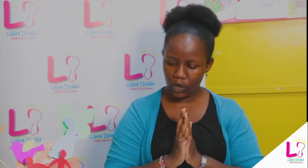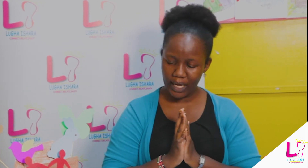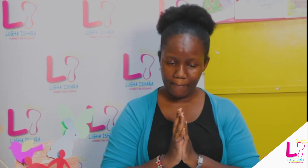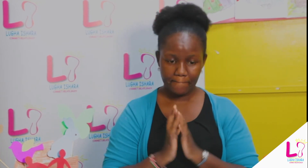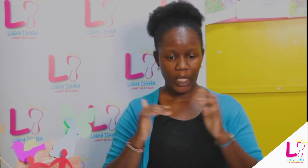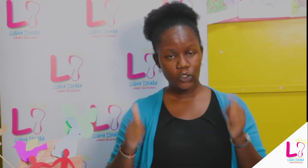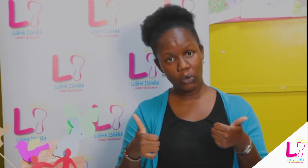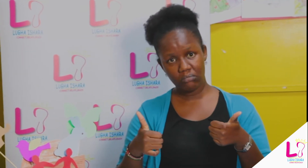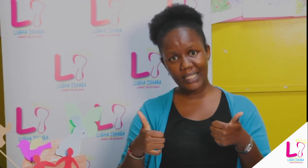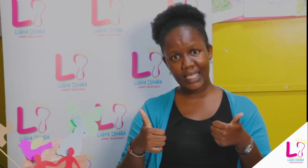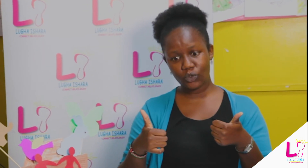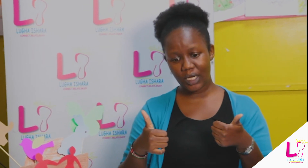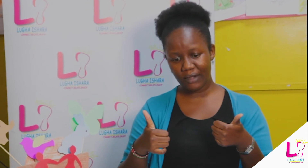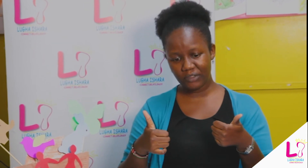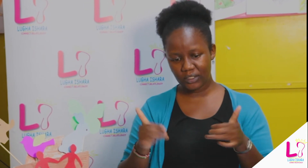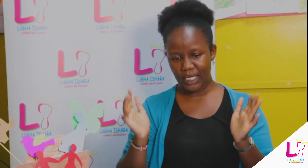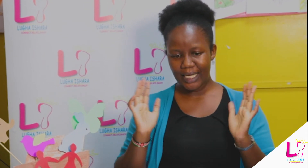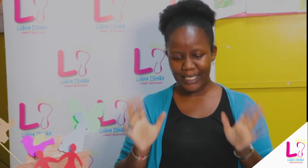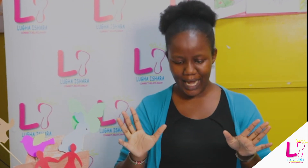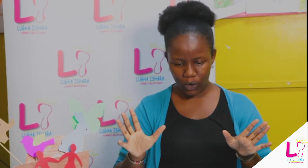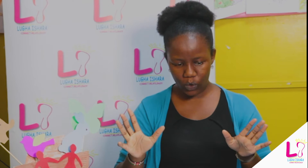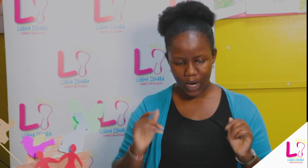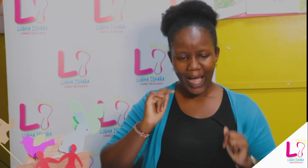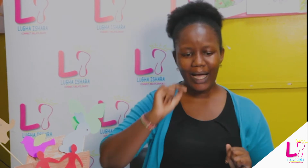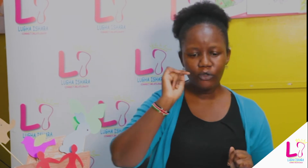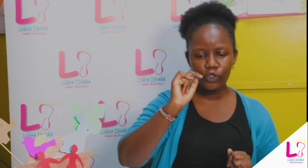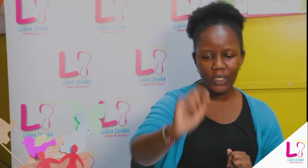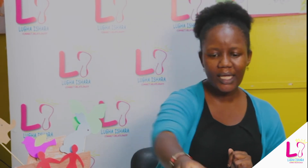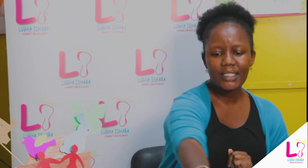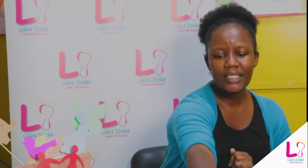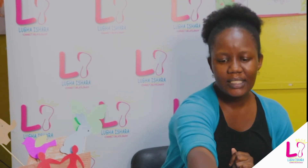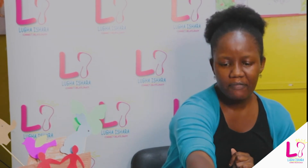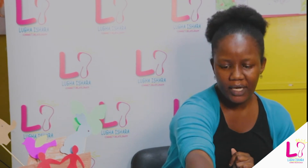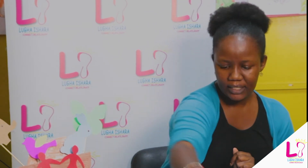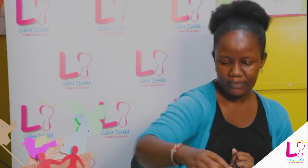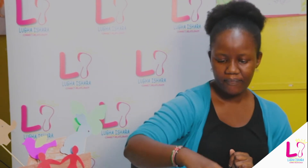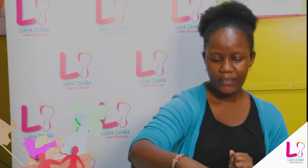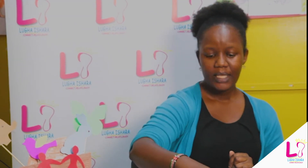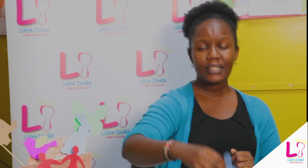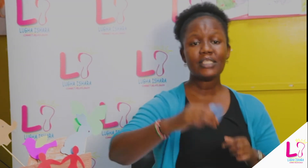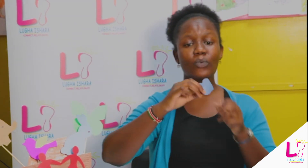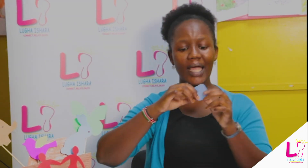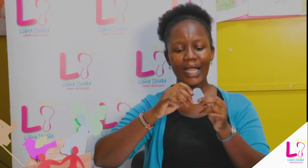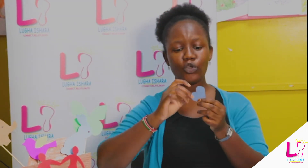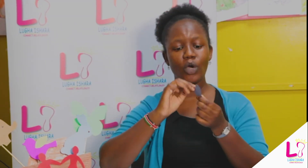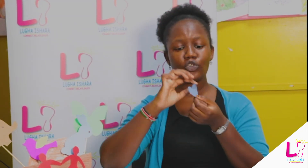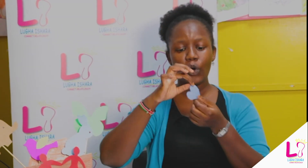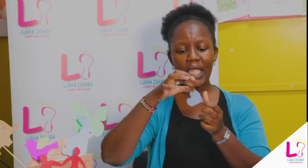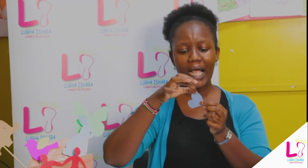okay? So let's get to the craft. Now, how do you get this effect? This is where now your drawing comes